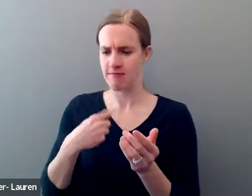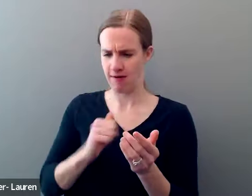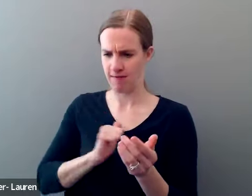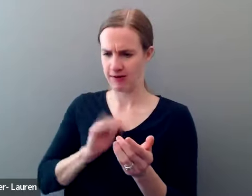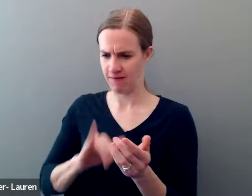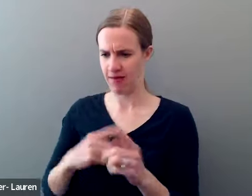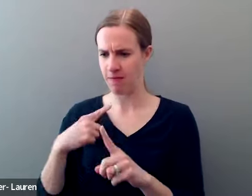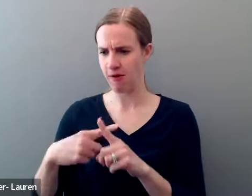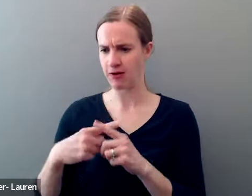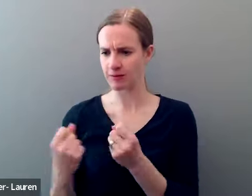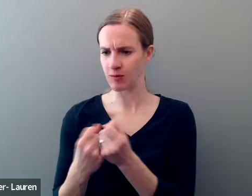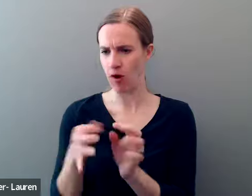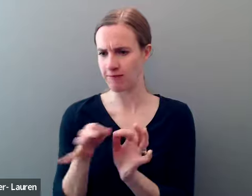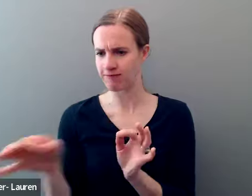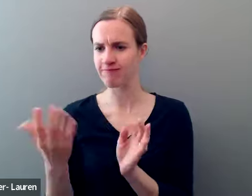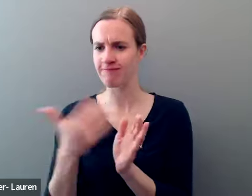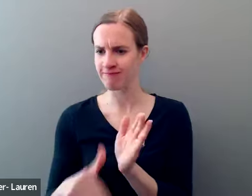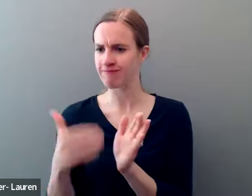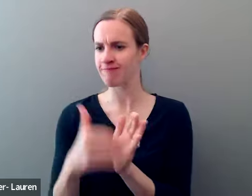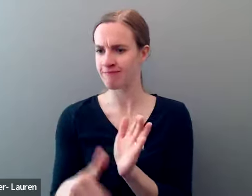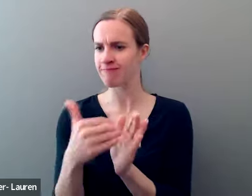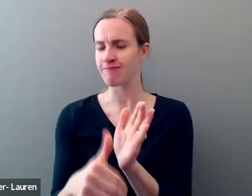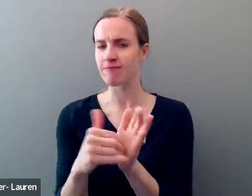yourself, is another form of